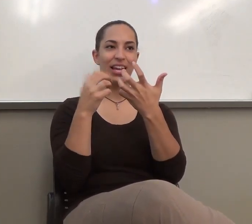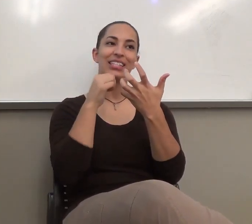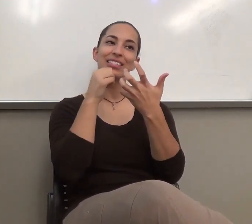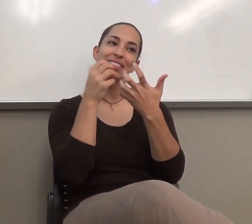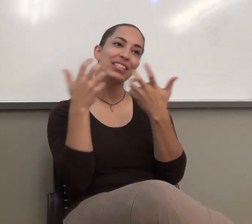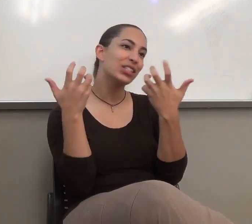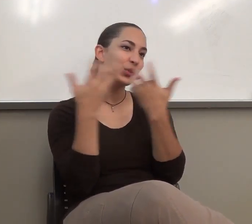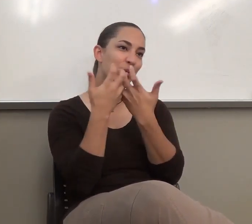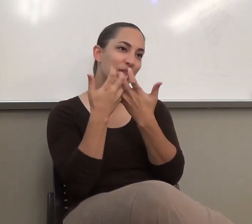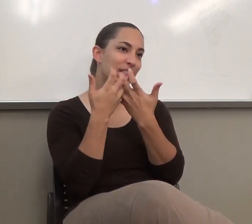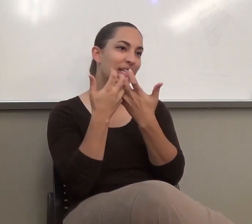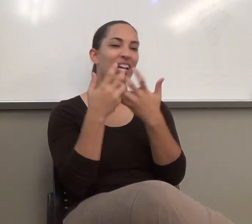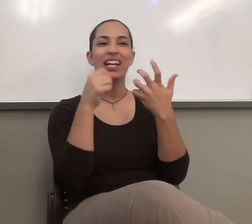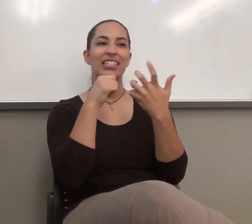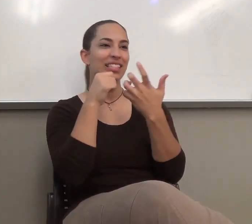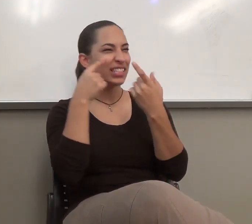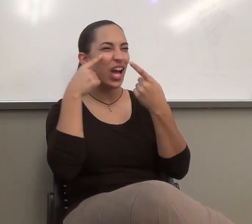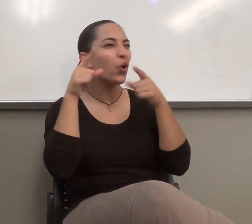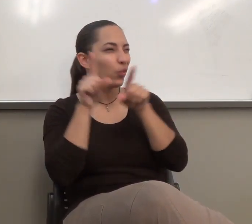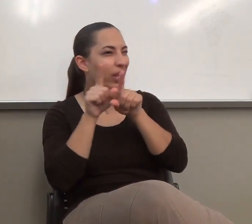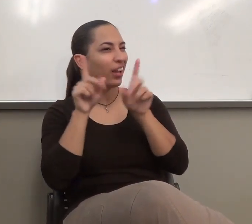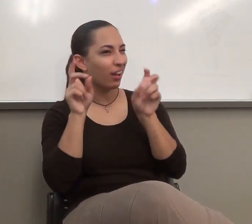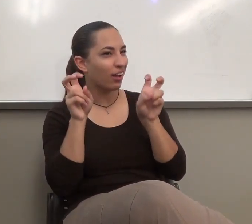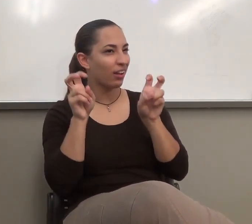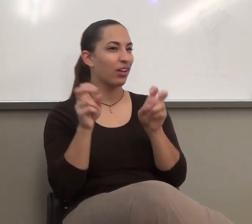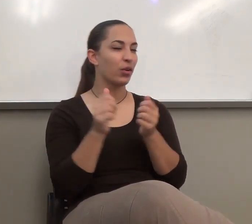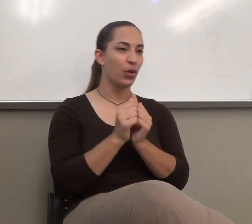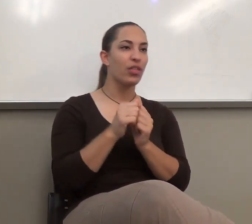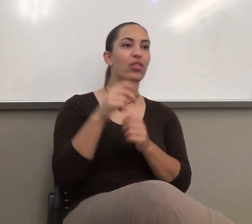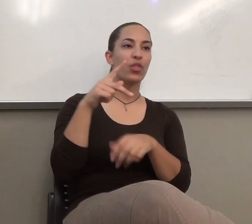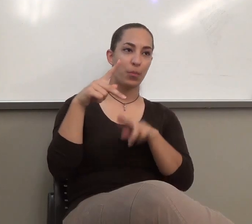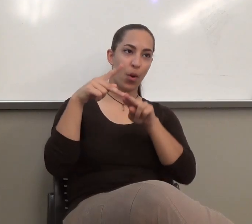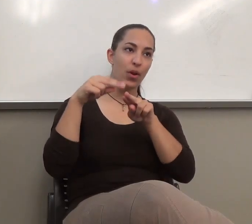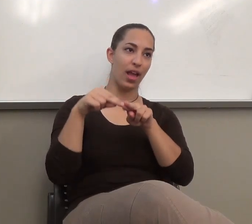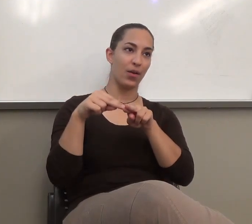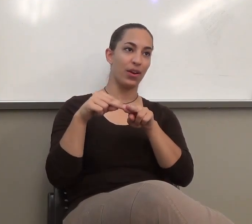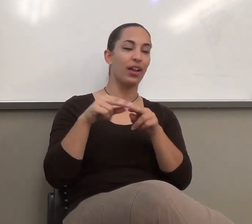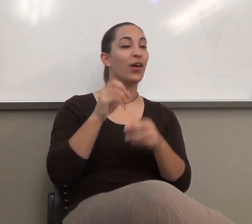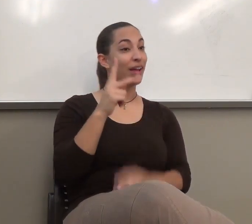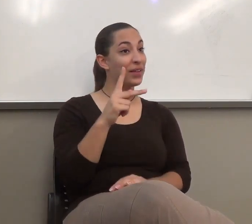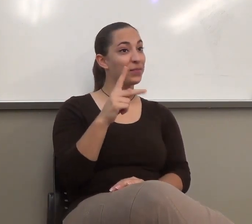the pronoun, okay? And that's what we've got to do here.